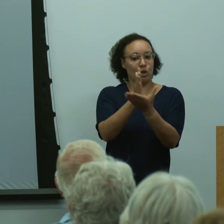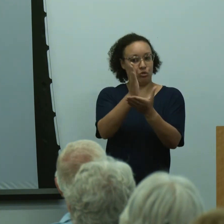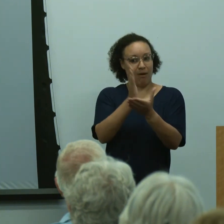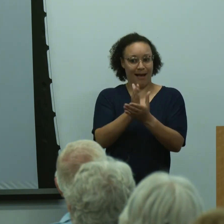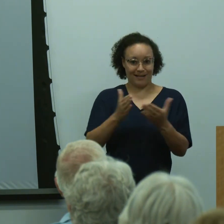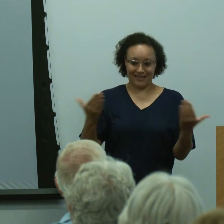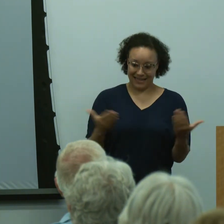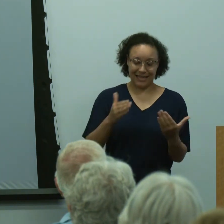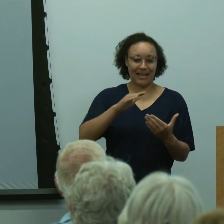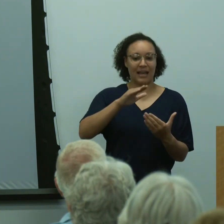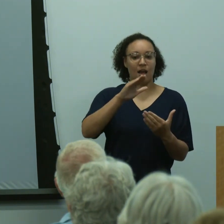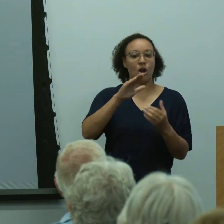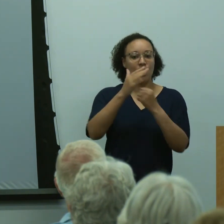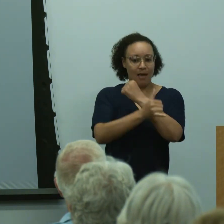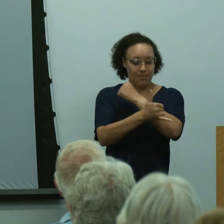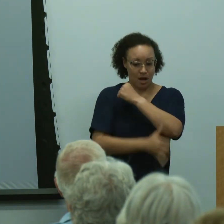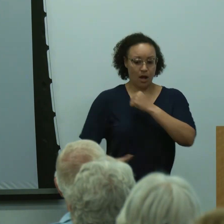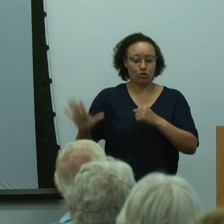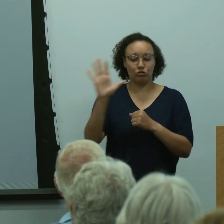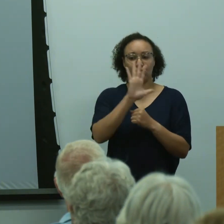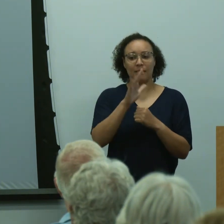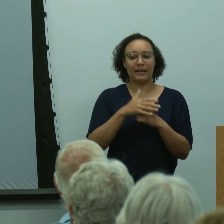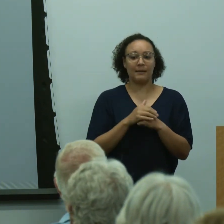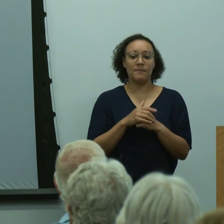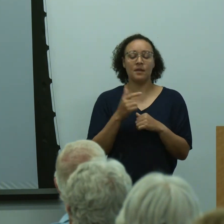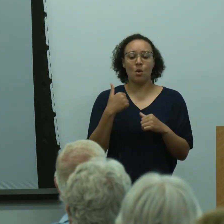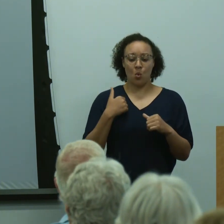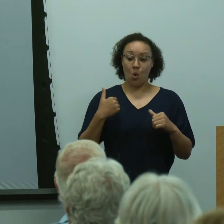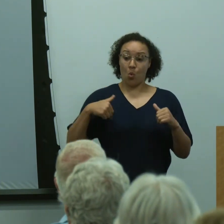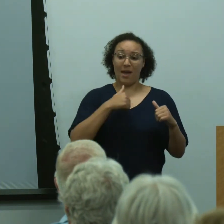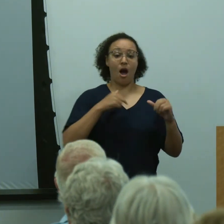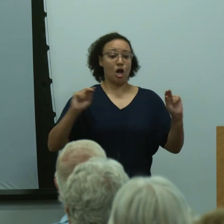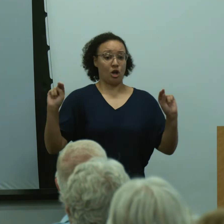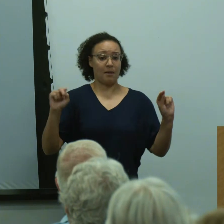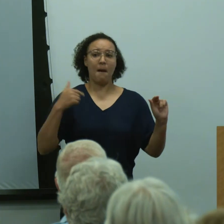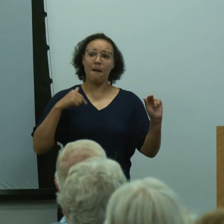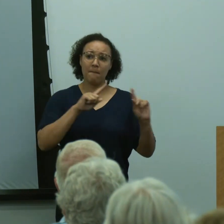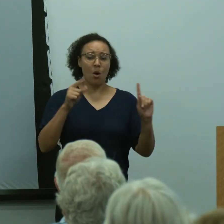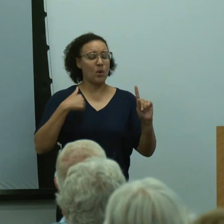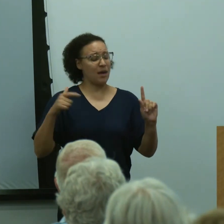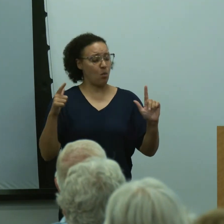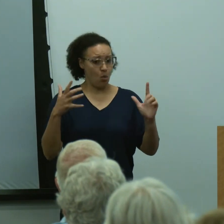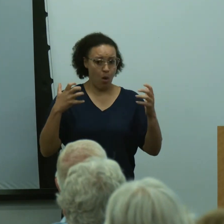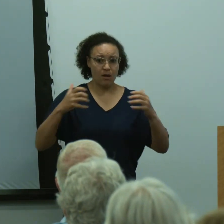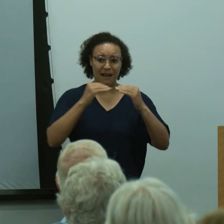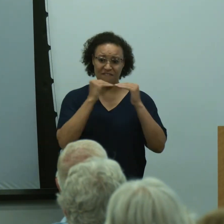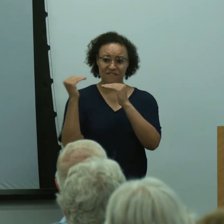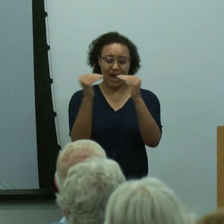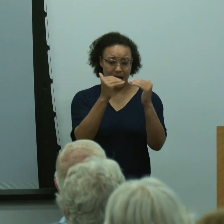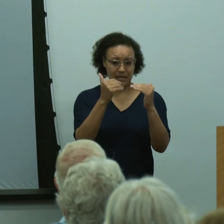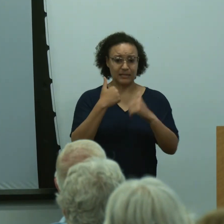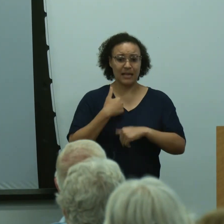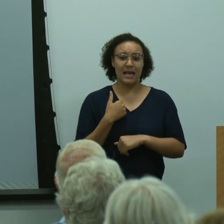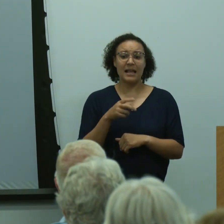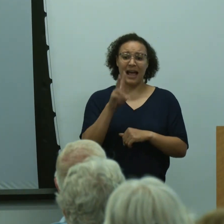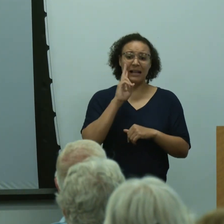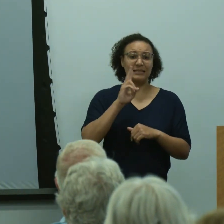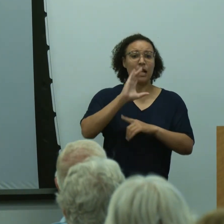we want fairness and justice. And what I'm seeing going on in Columbus and in Washington is